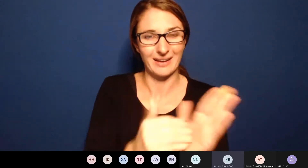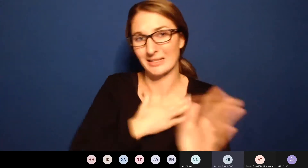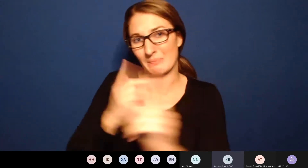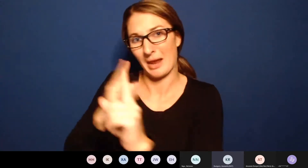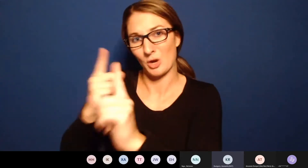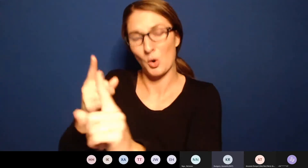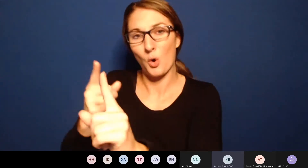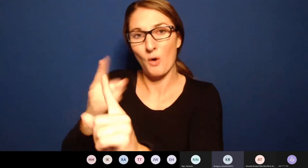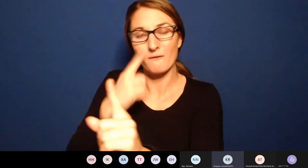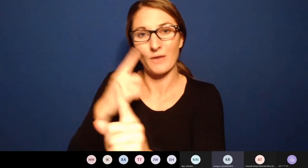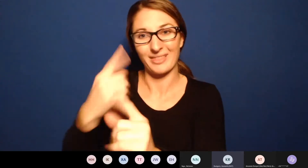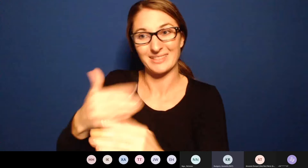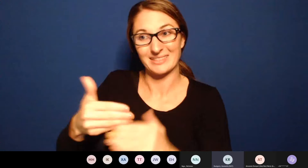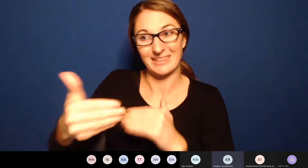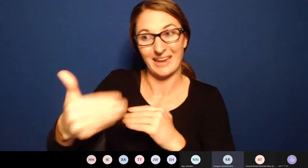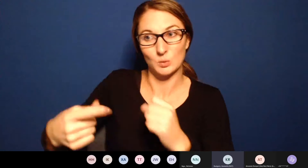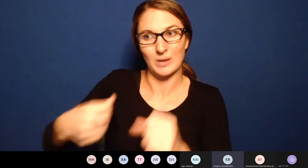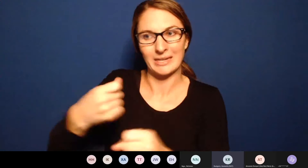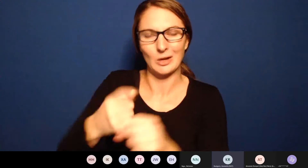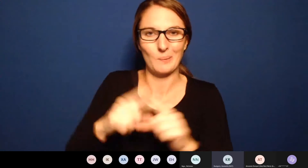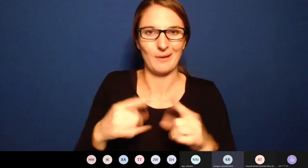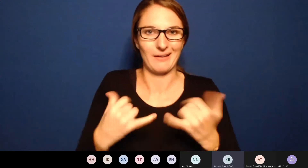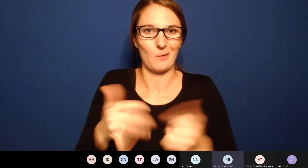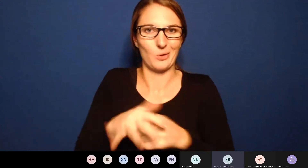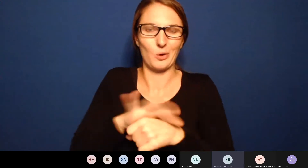the next year.